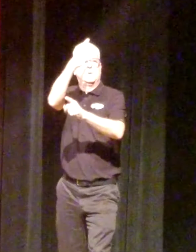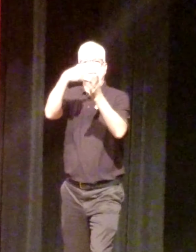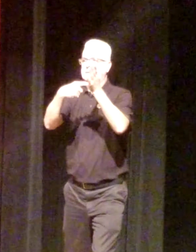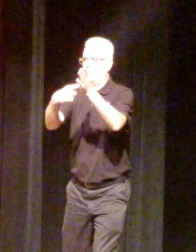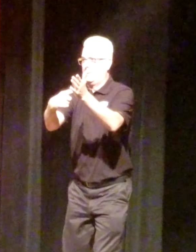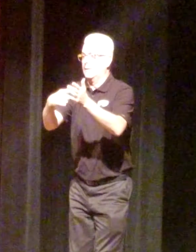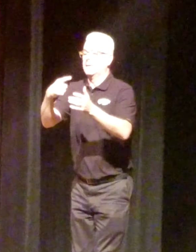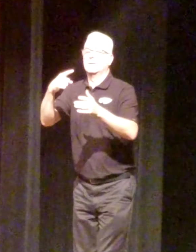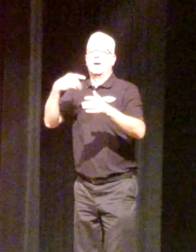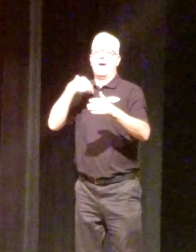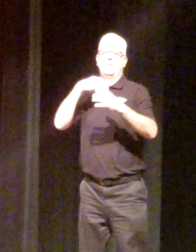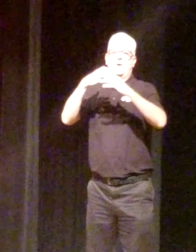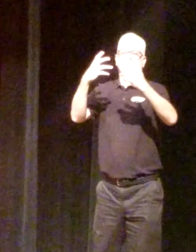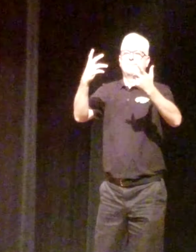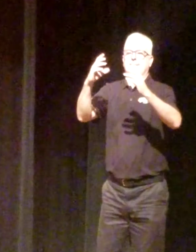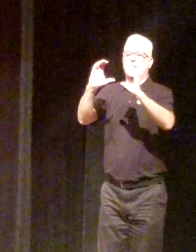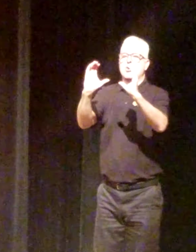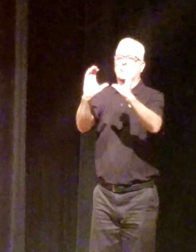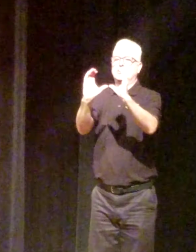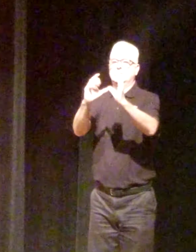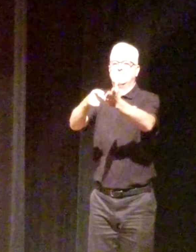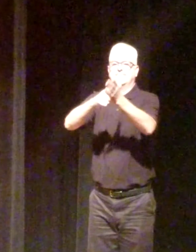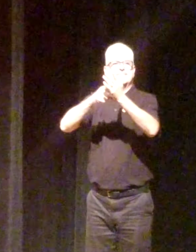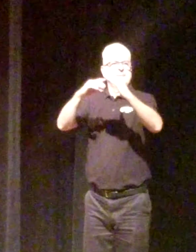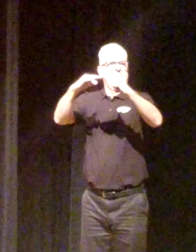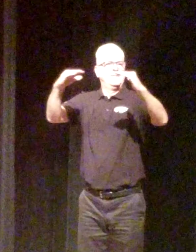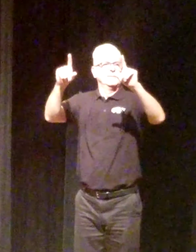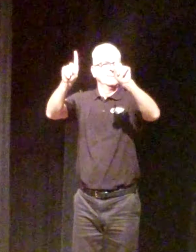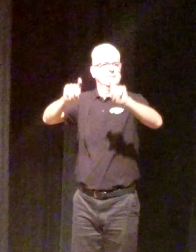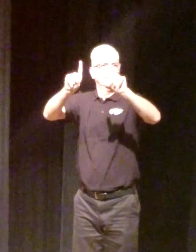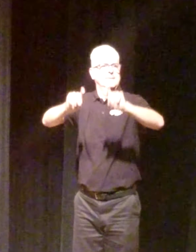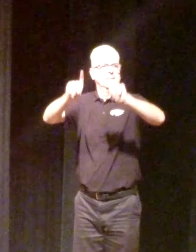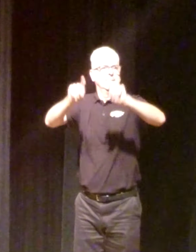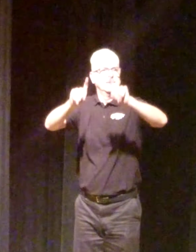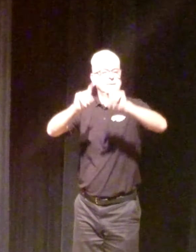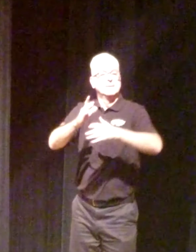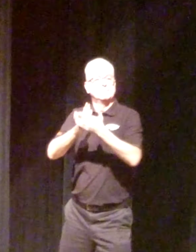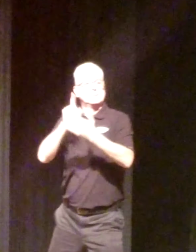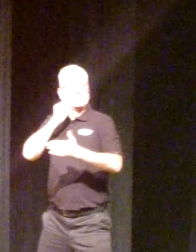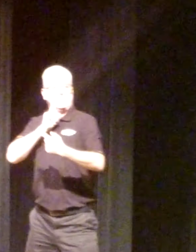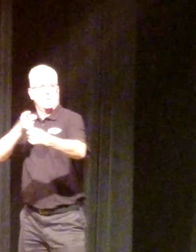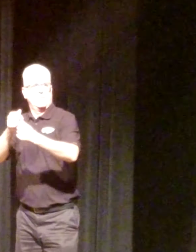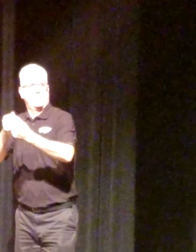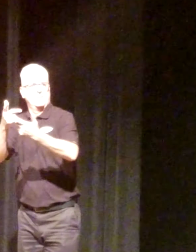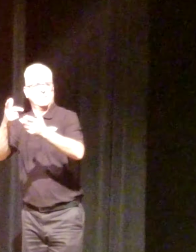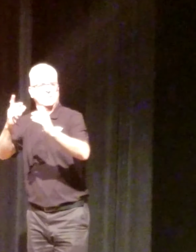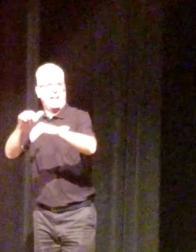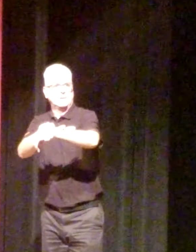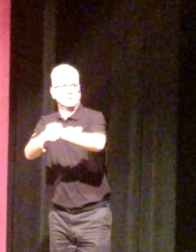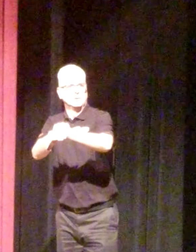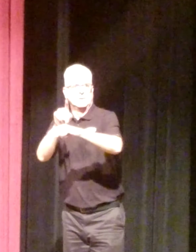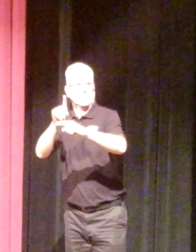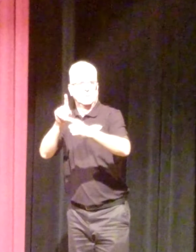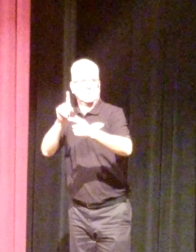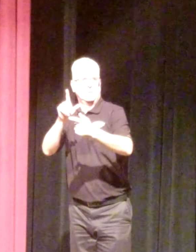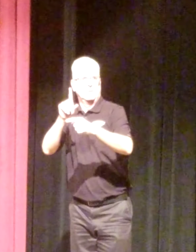are struggling with that. For example, we have a credential that requires a certain level of testing that you have to take, and some people are struggling with